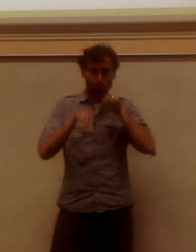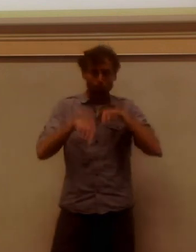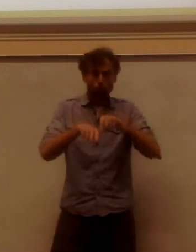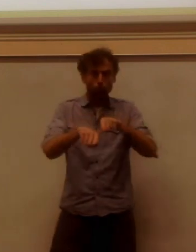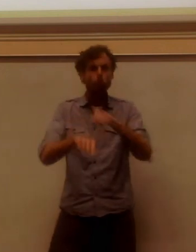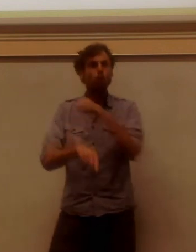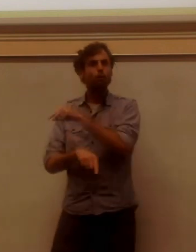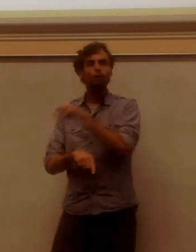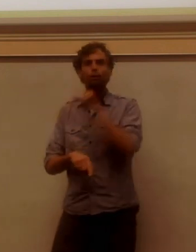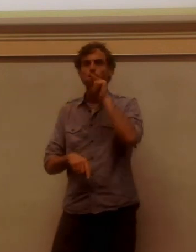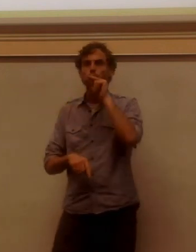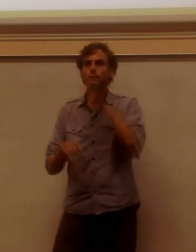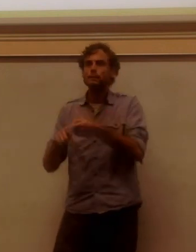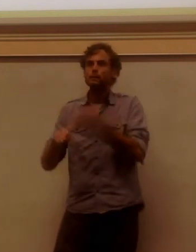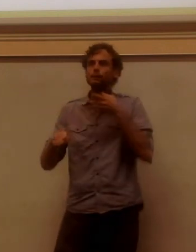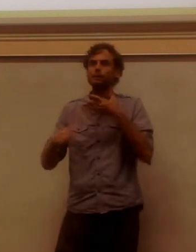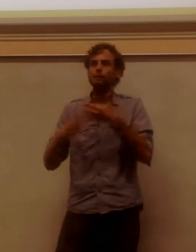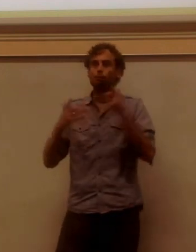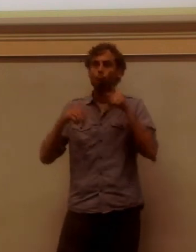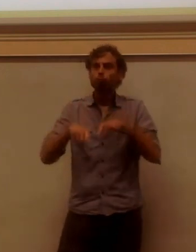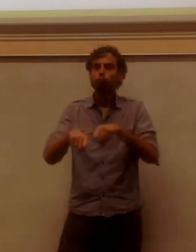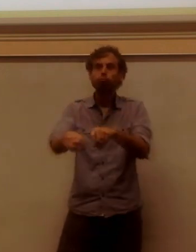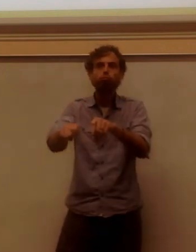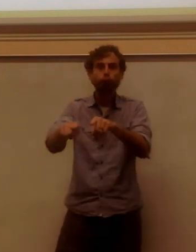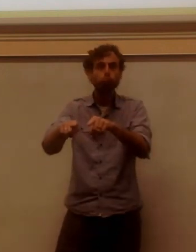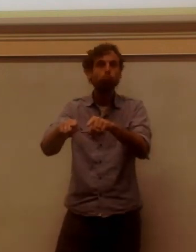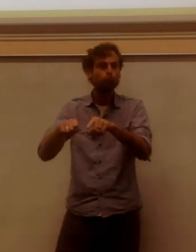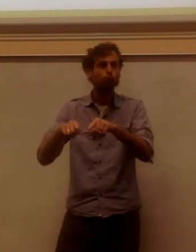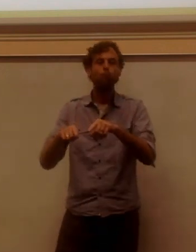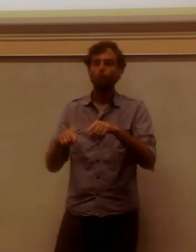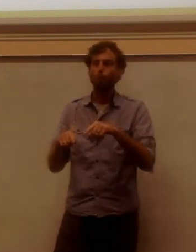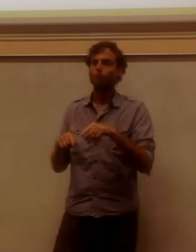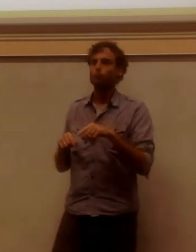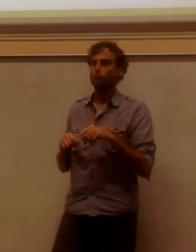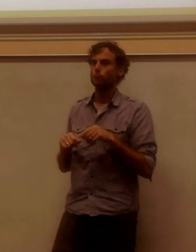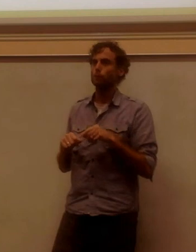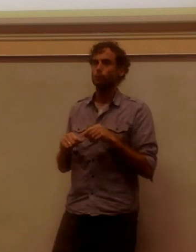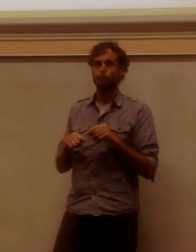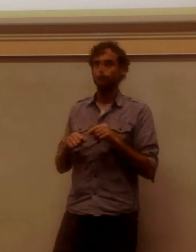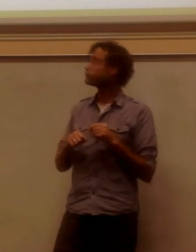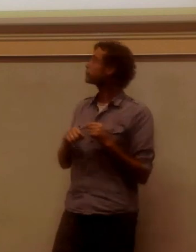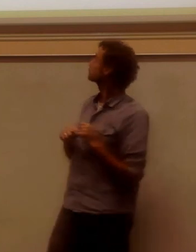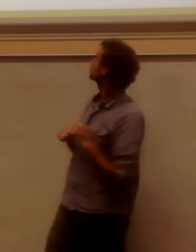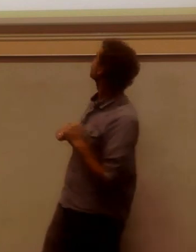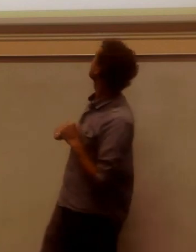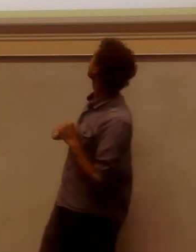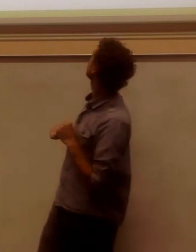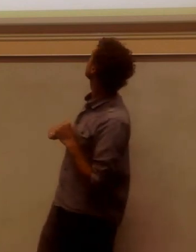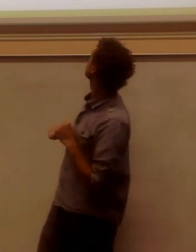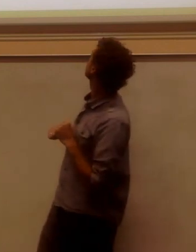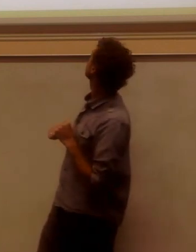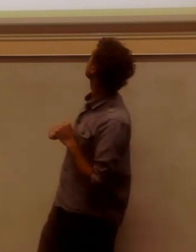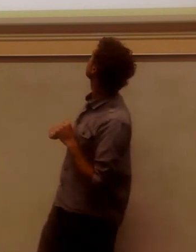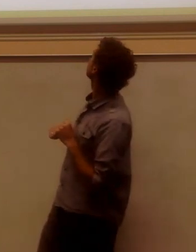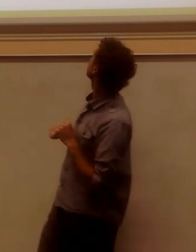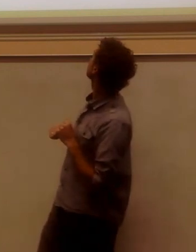text from the spoken words. So it means that the speaker can slow down the pace of the speech in